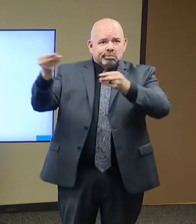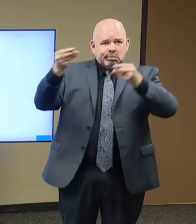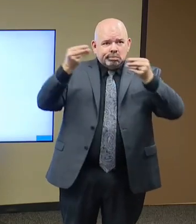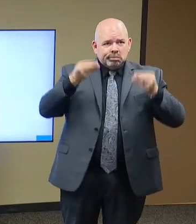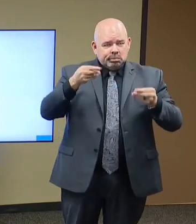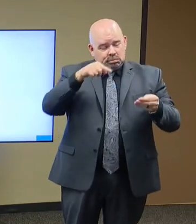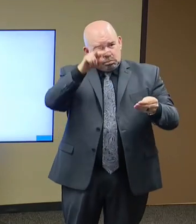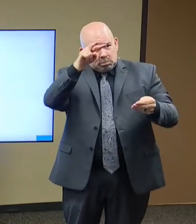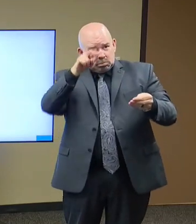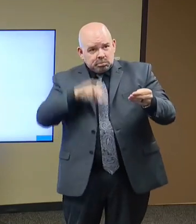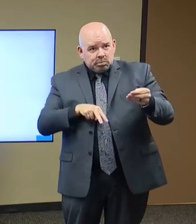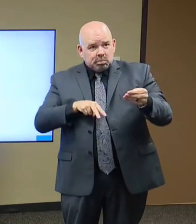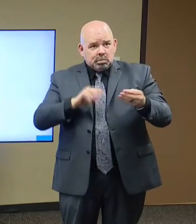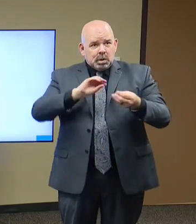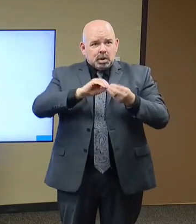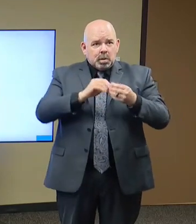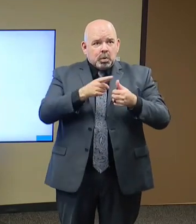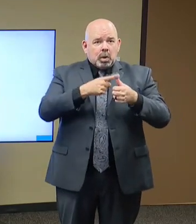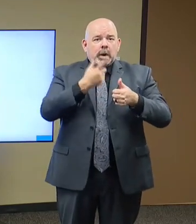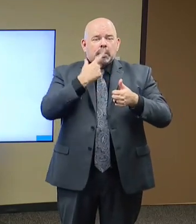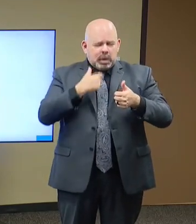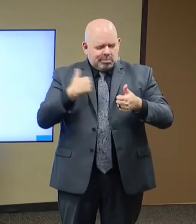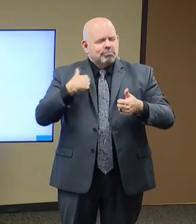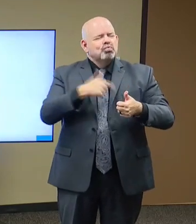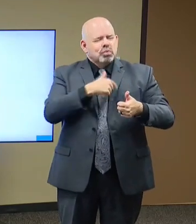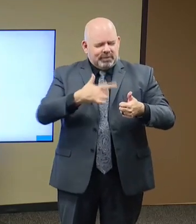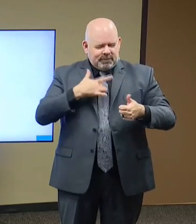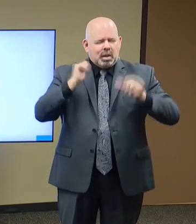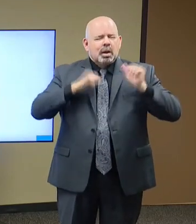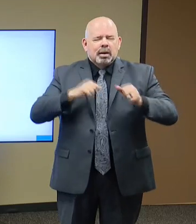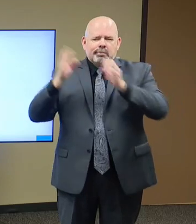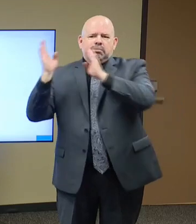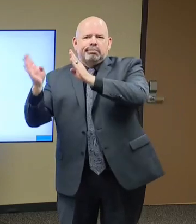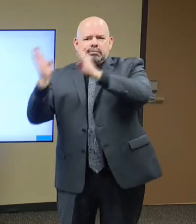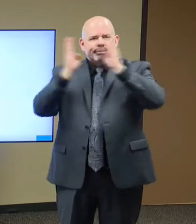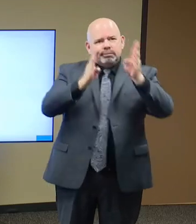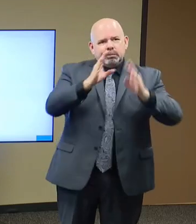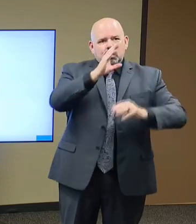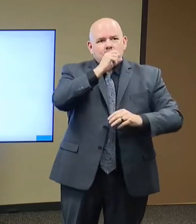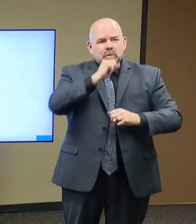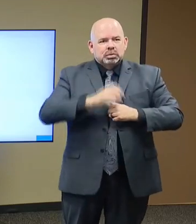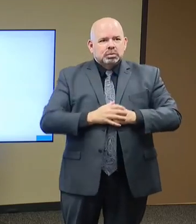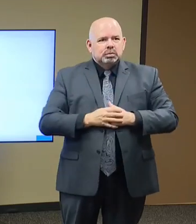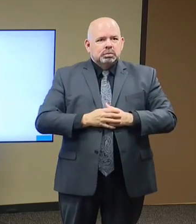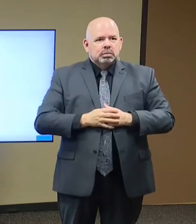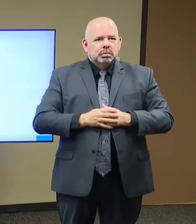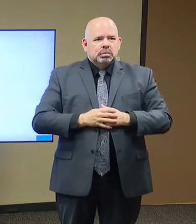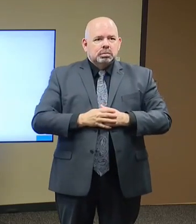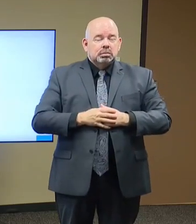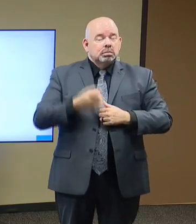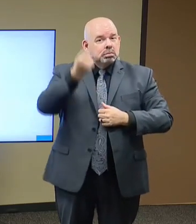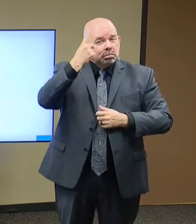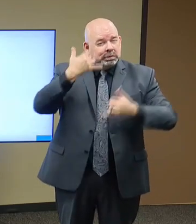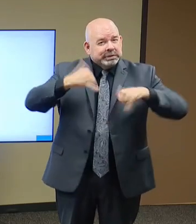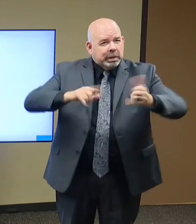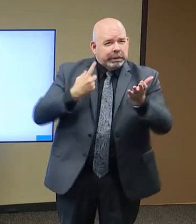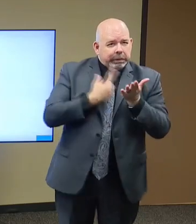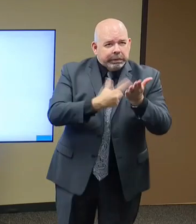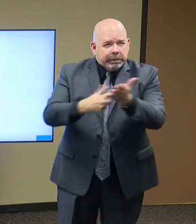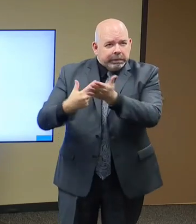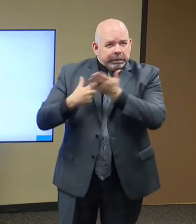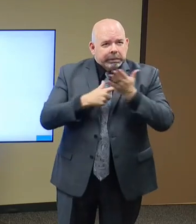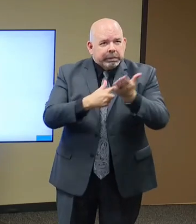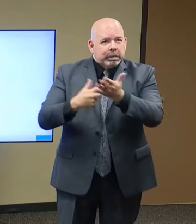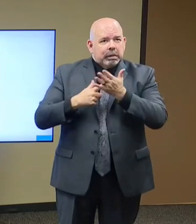case and contact investigations, those are some metrics we're still developing. Healthcare readiness, things like the